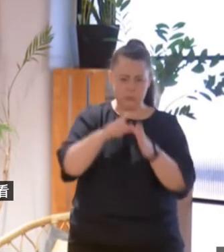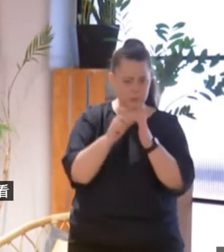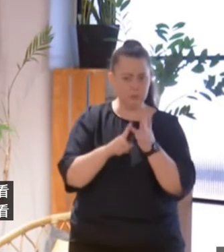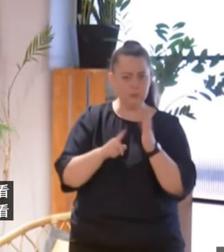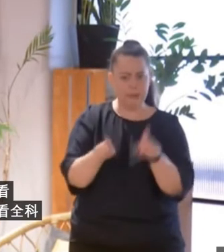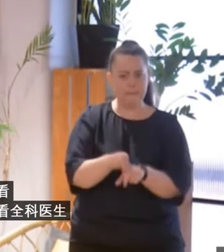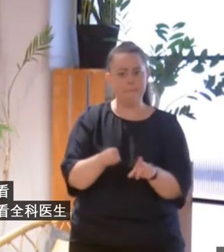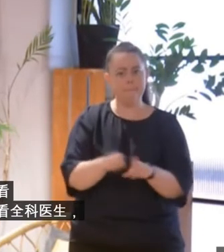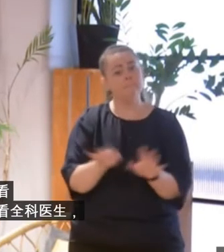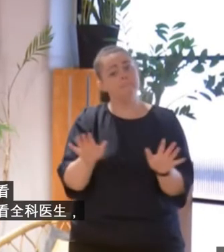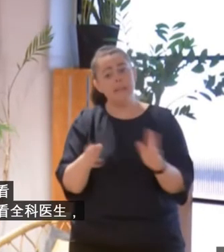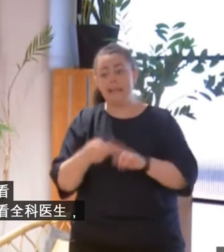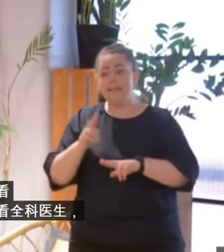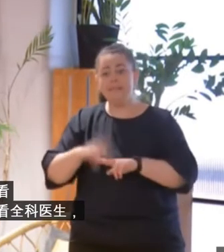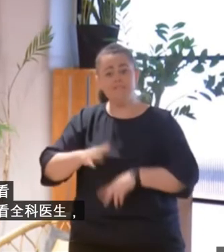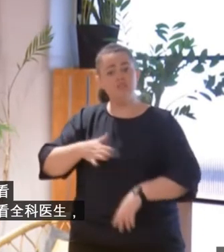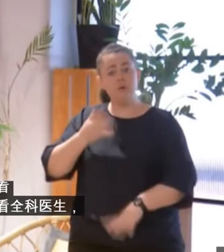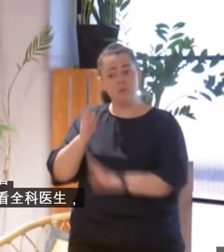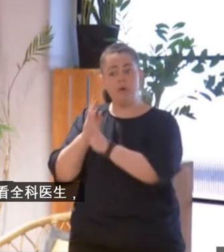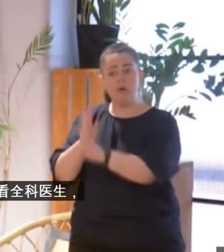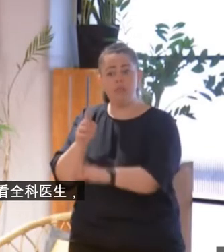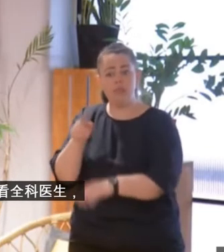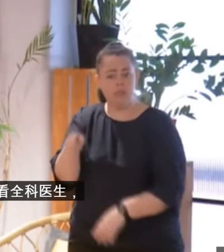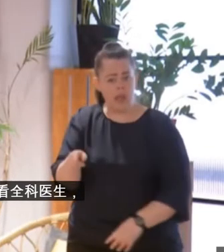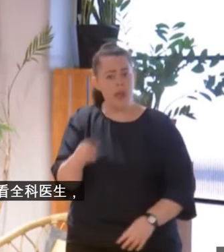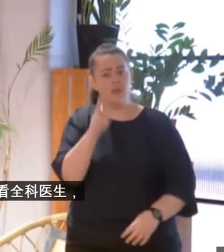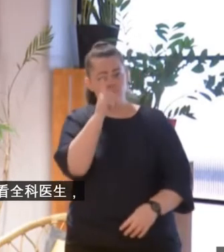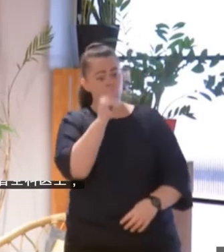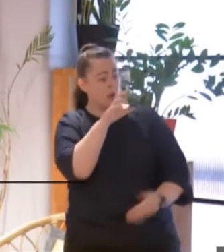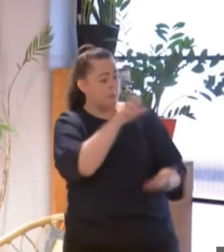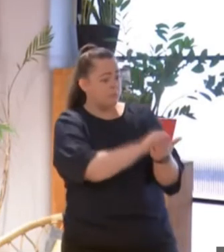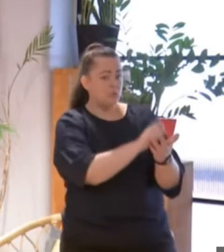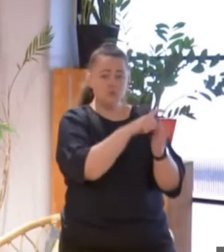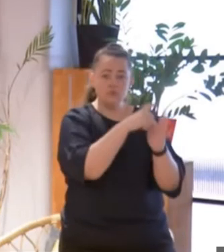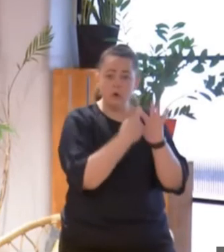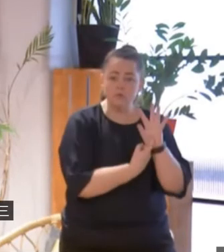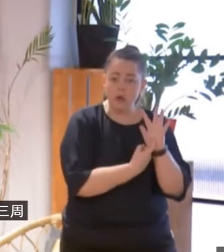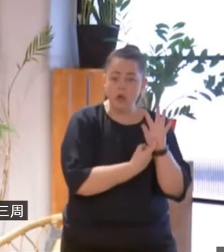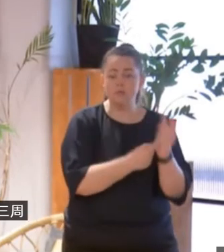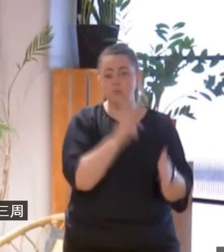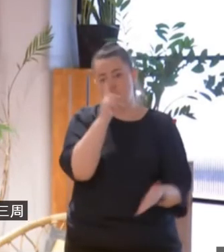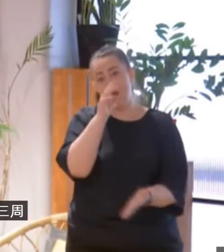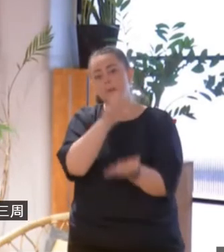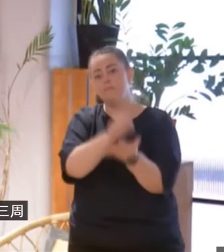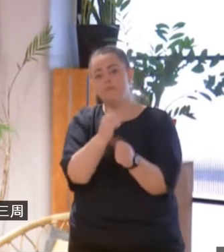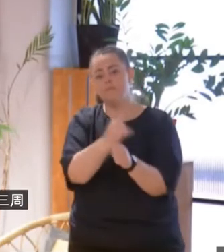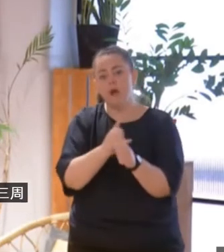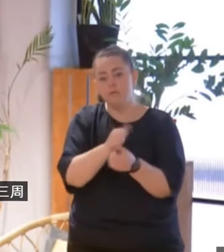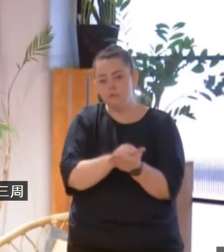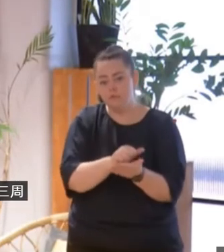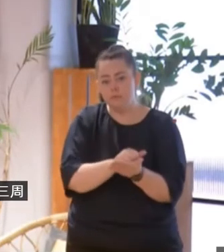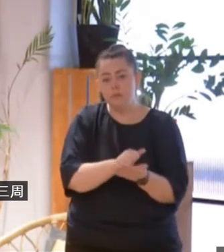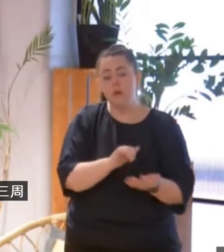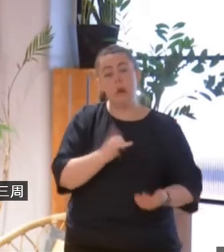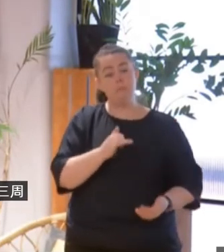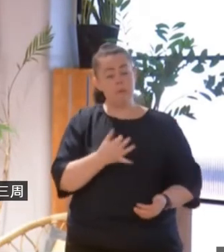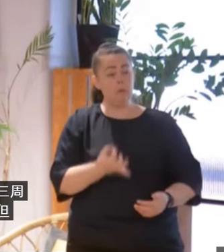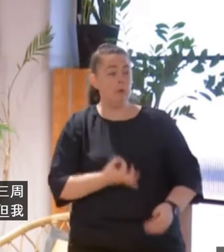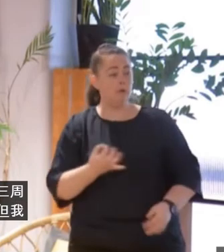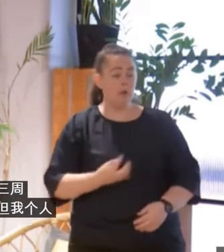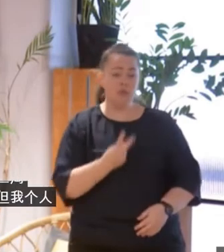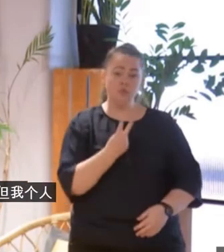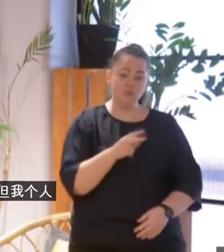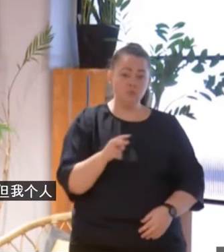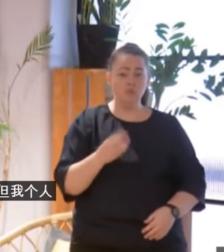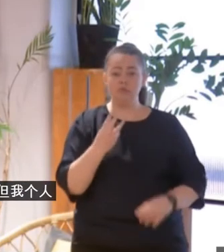pharmacist or prefer to go to your GP, they're fairly busy at this time of the year, it might take 2 or 3 weeks, that's your choice.